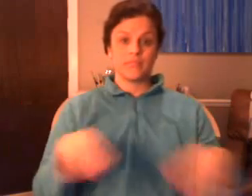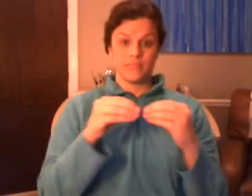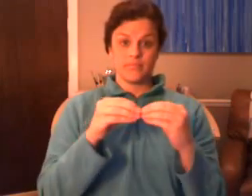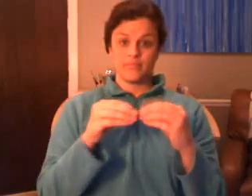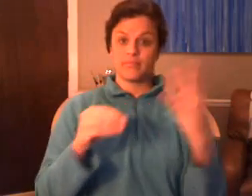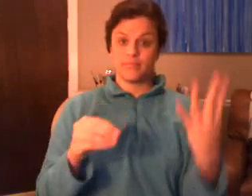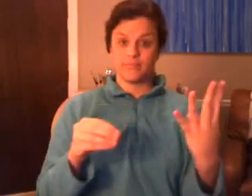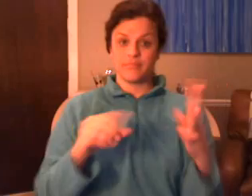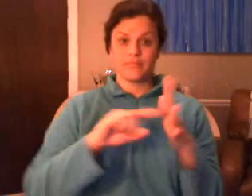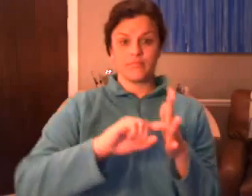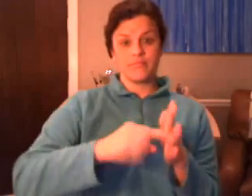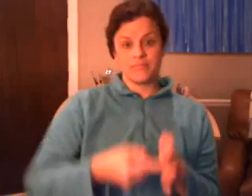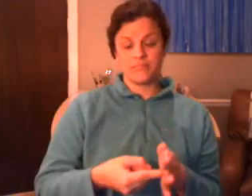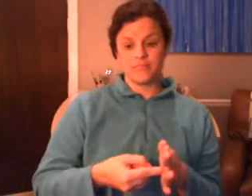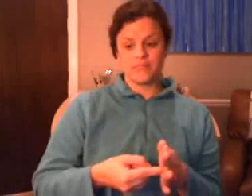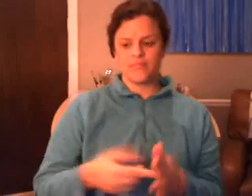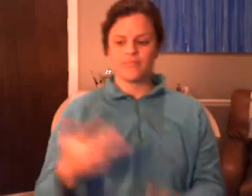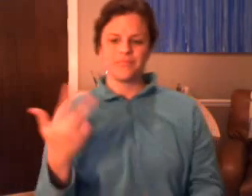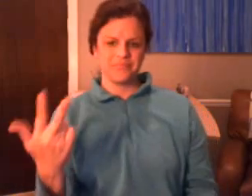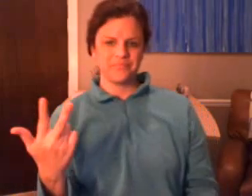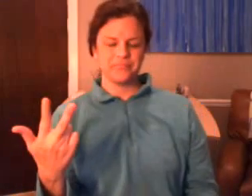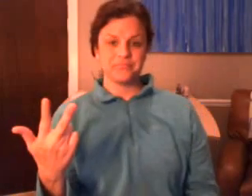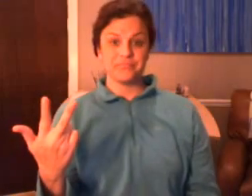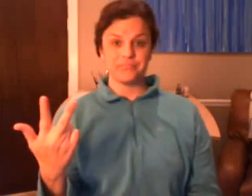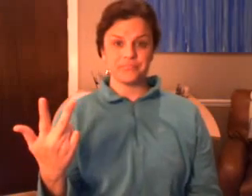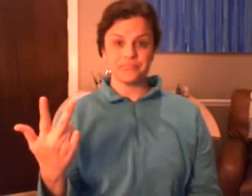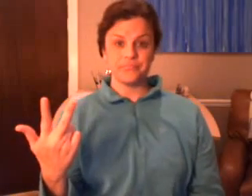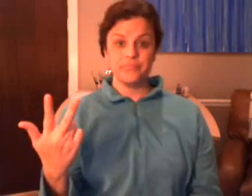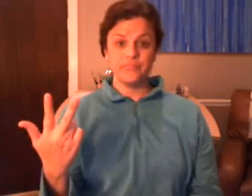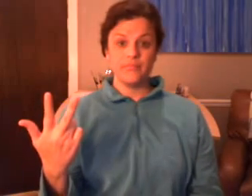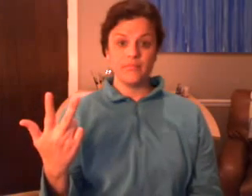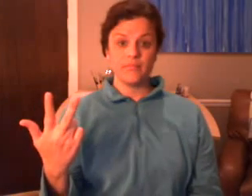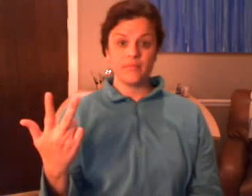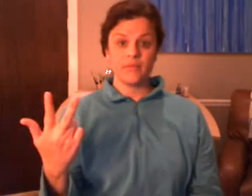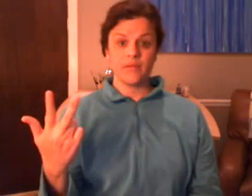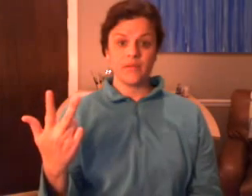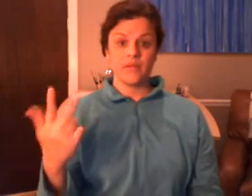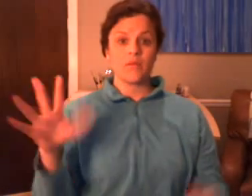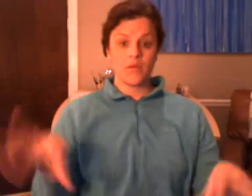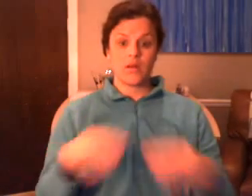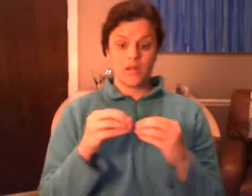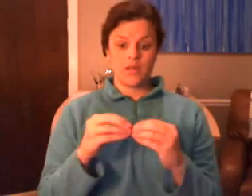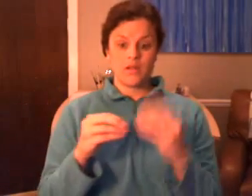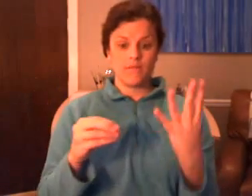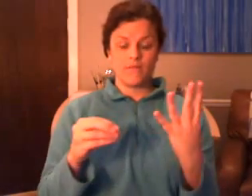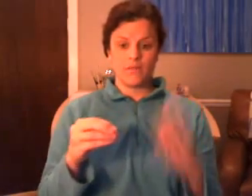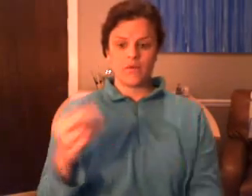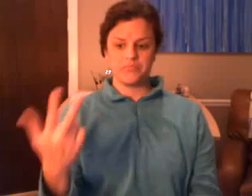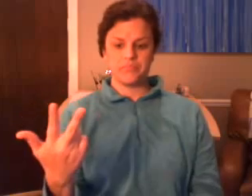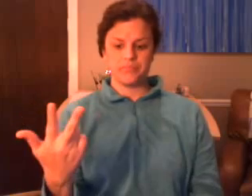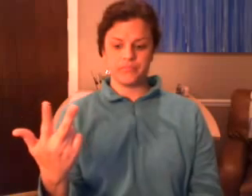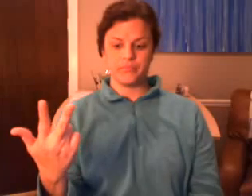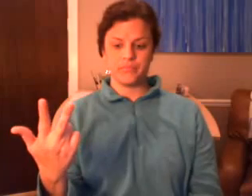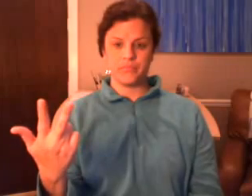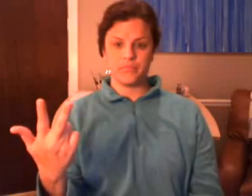3. So I have 3 here. And we're going to add 4 to that 3. So all we do is we go up the number line, or we go to the